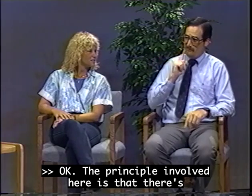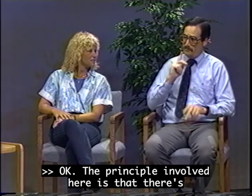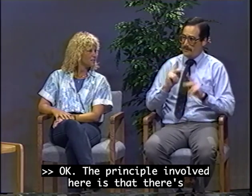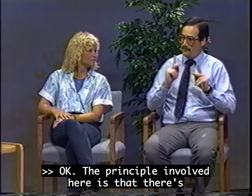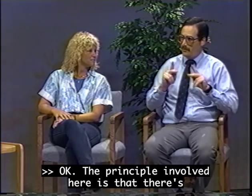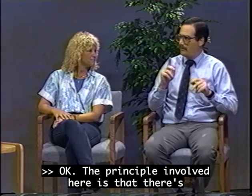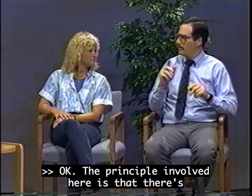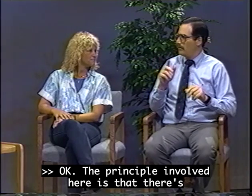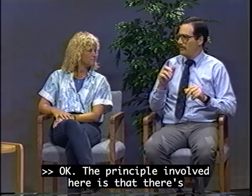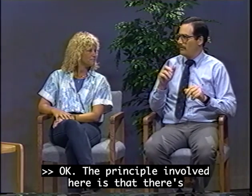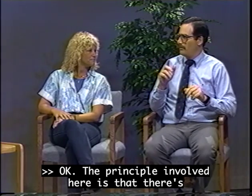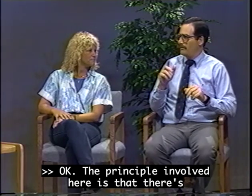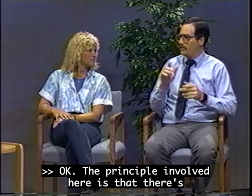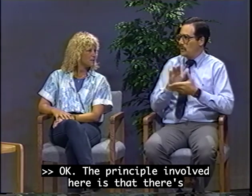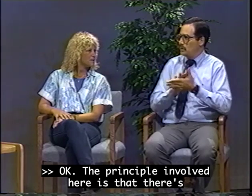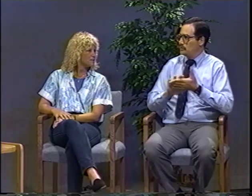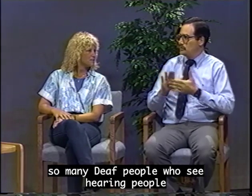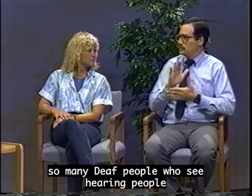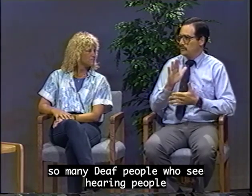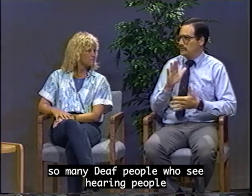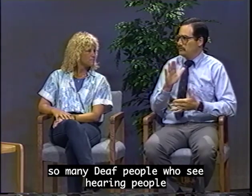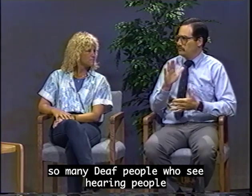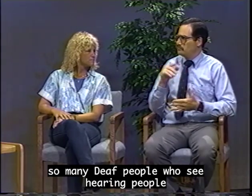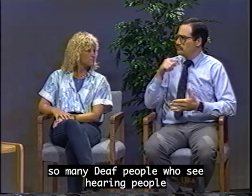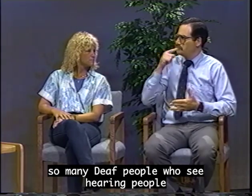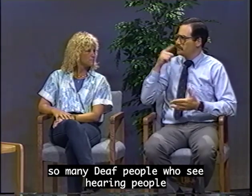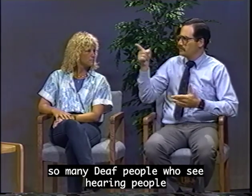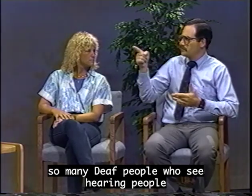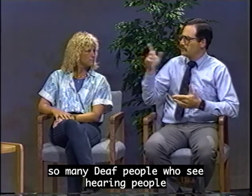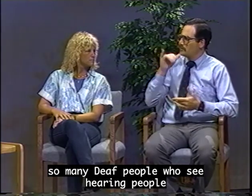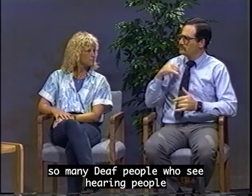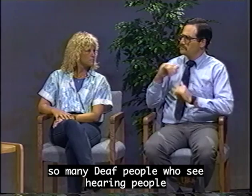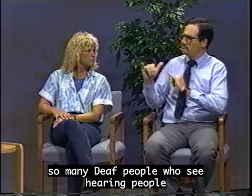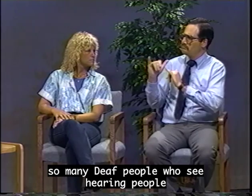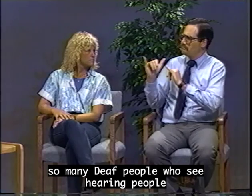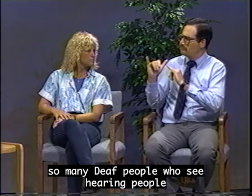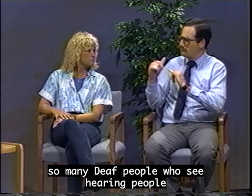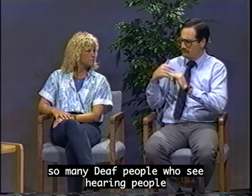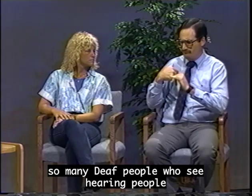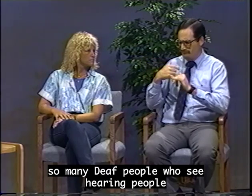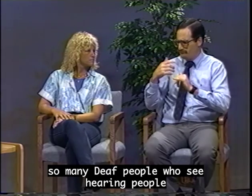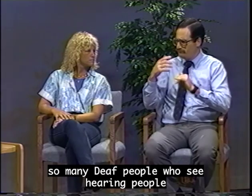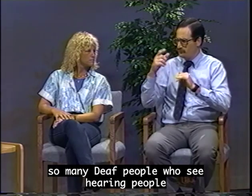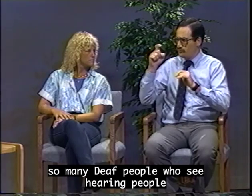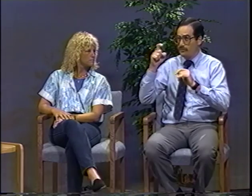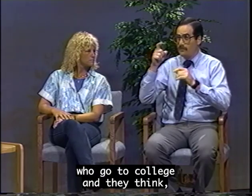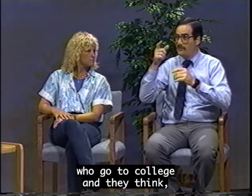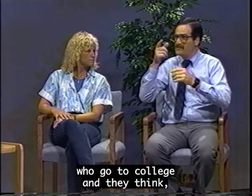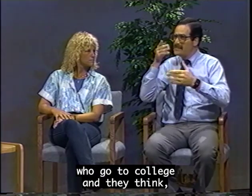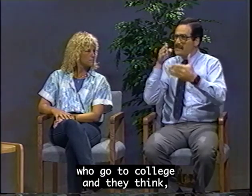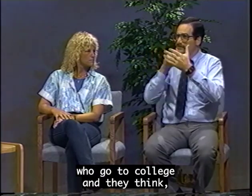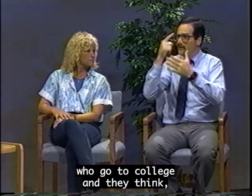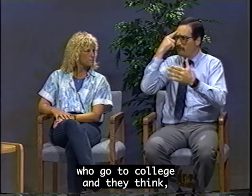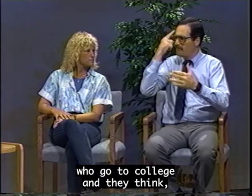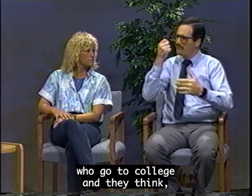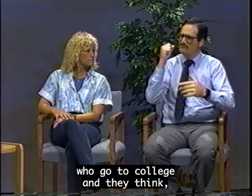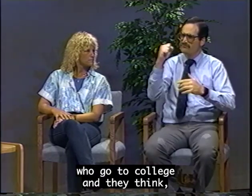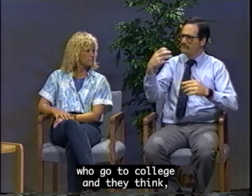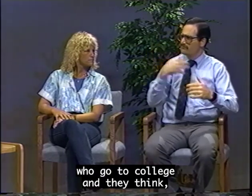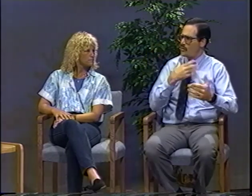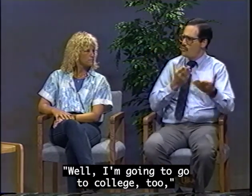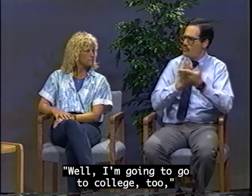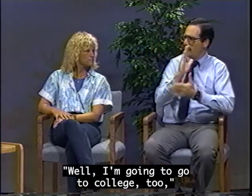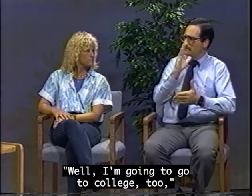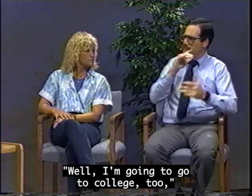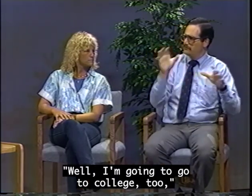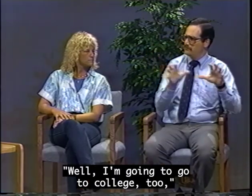Okay, the principle involved here is that there's so many deaf people who see hearing people who go to college and they